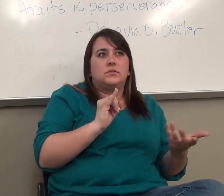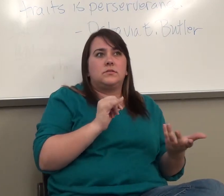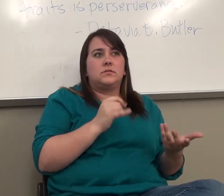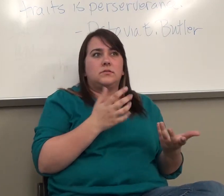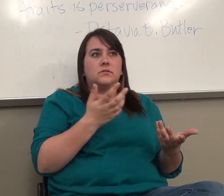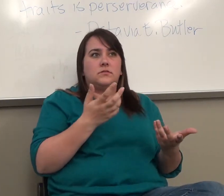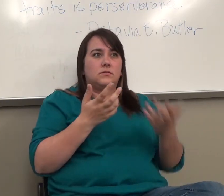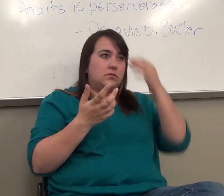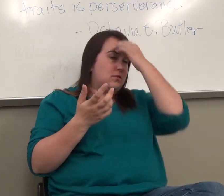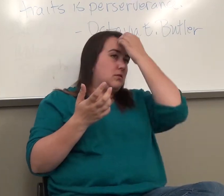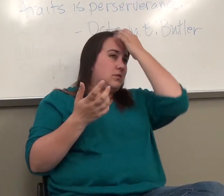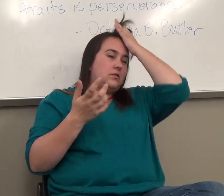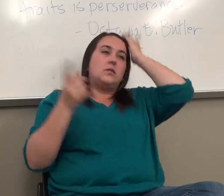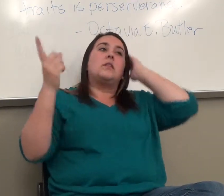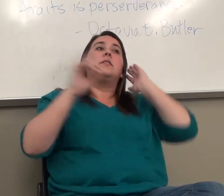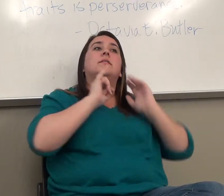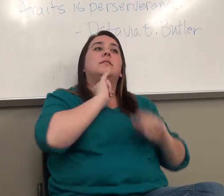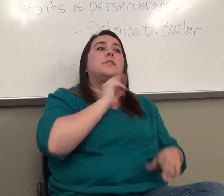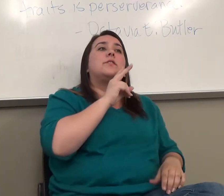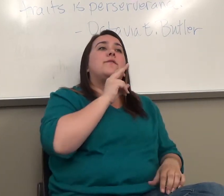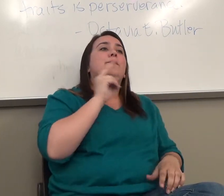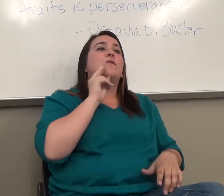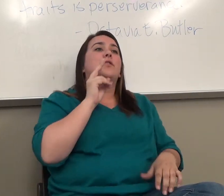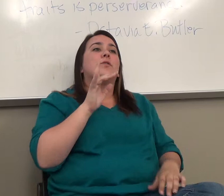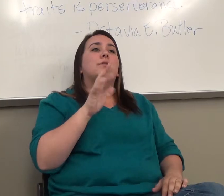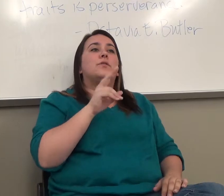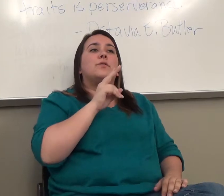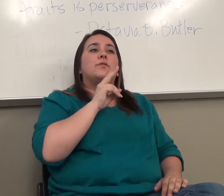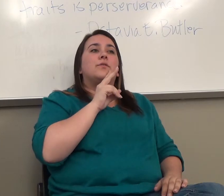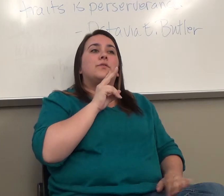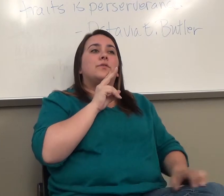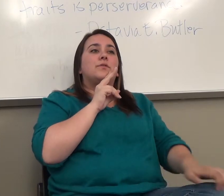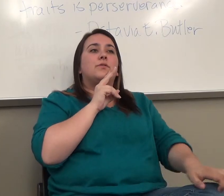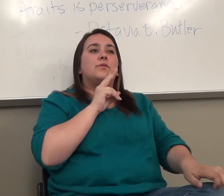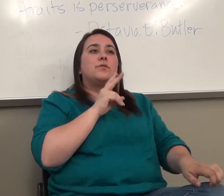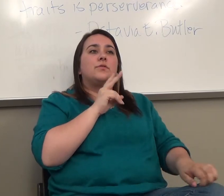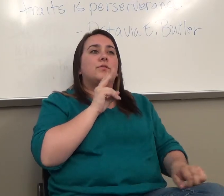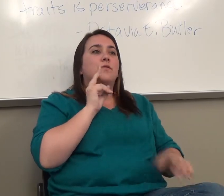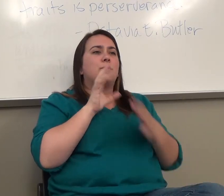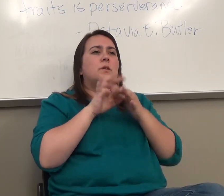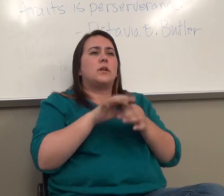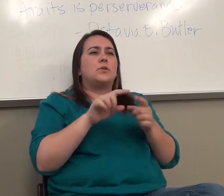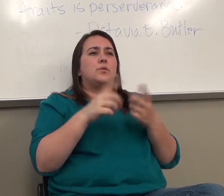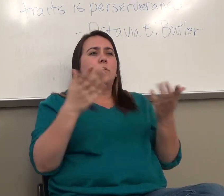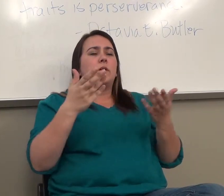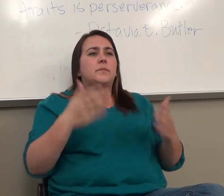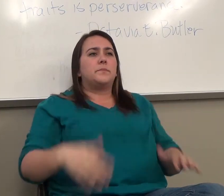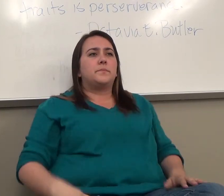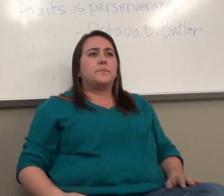this verb connected with? Is what in this sentence?